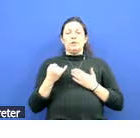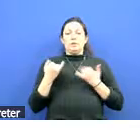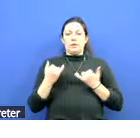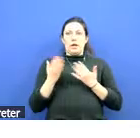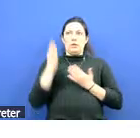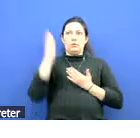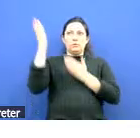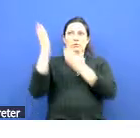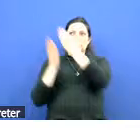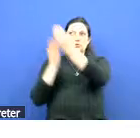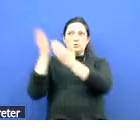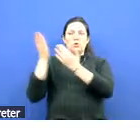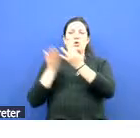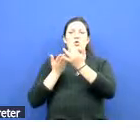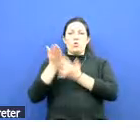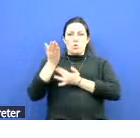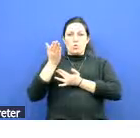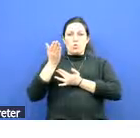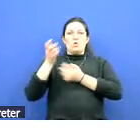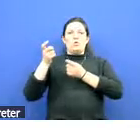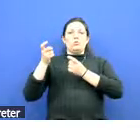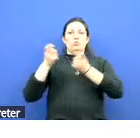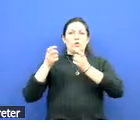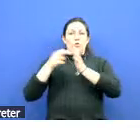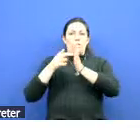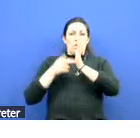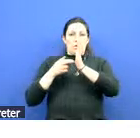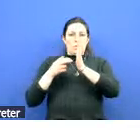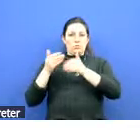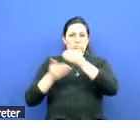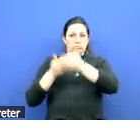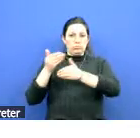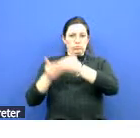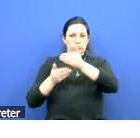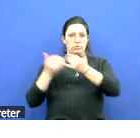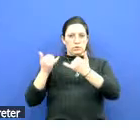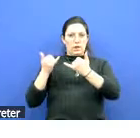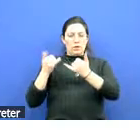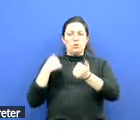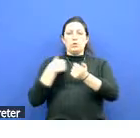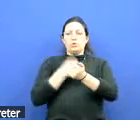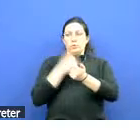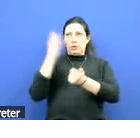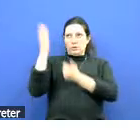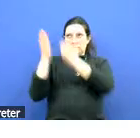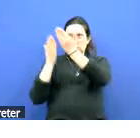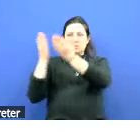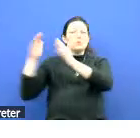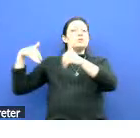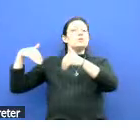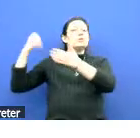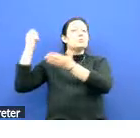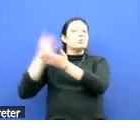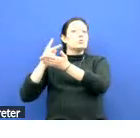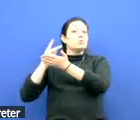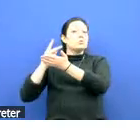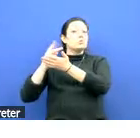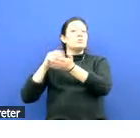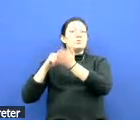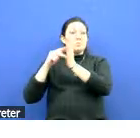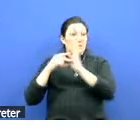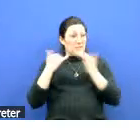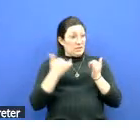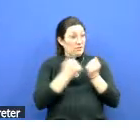which Kevin will talk to. It has not been approved. And so at this time, we're working to secure option agreements. And so everything that we're discussing